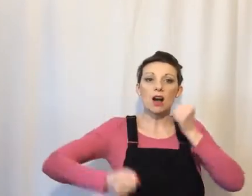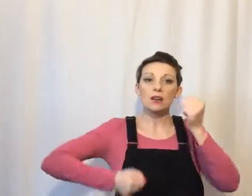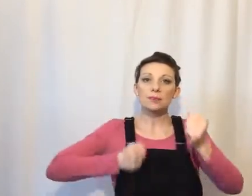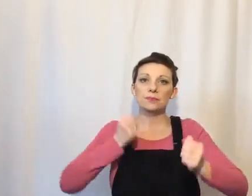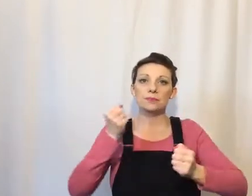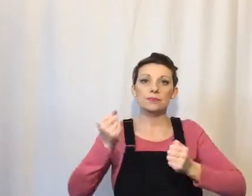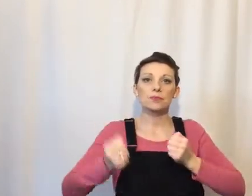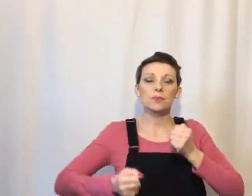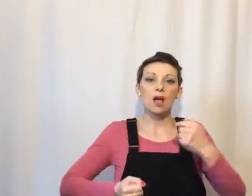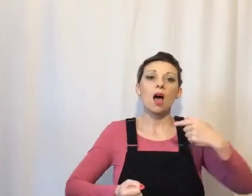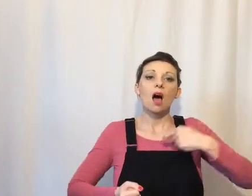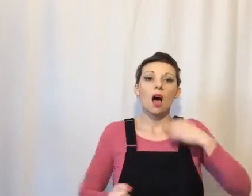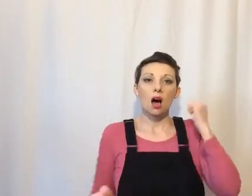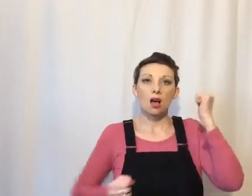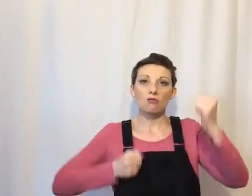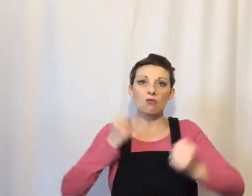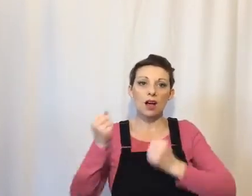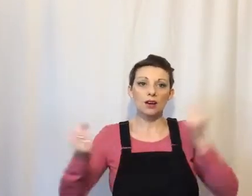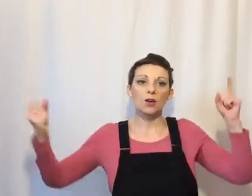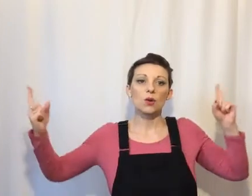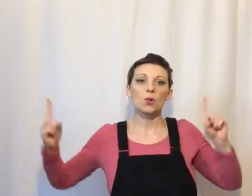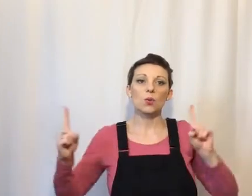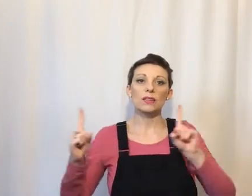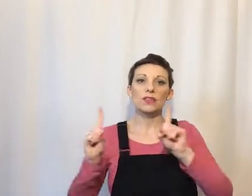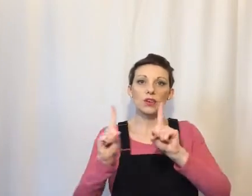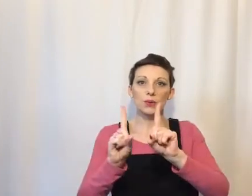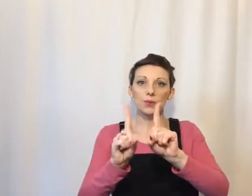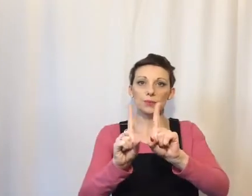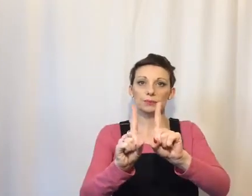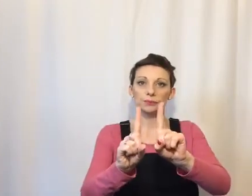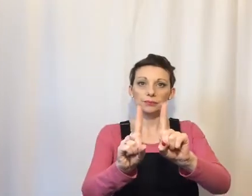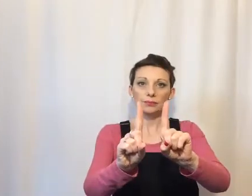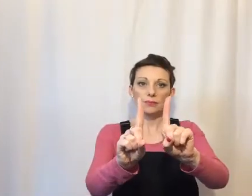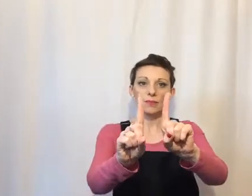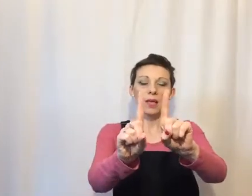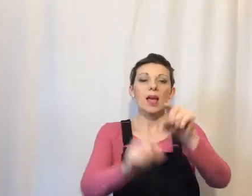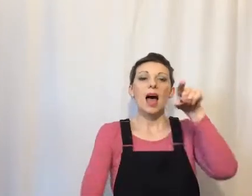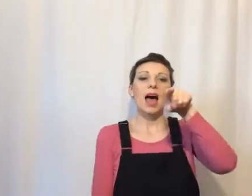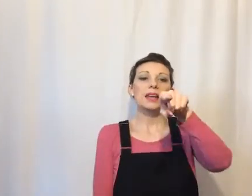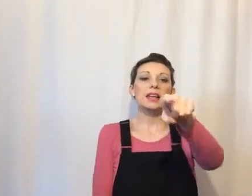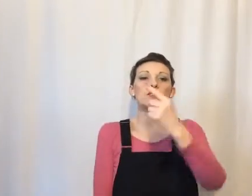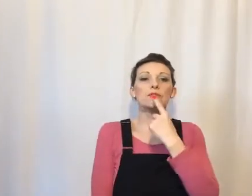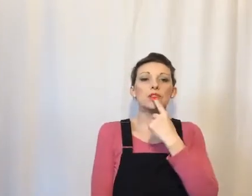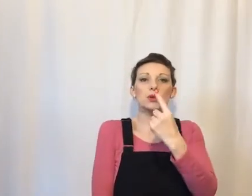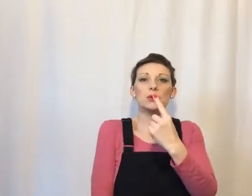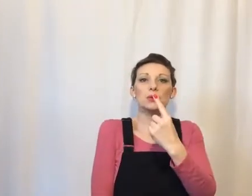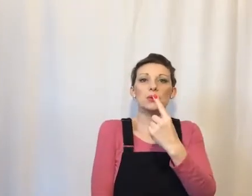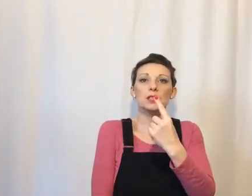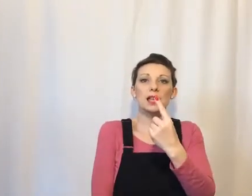run, I'll run with you. And if you